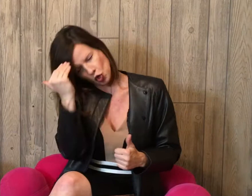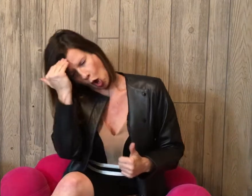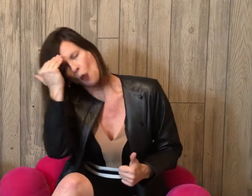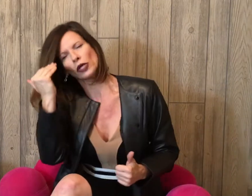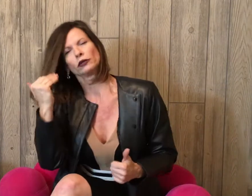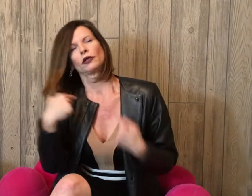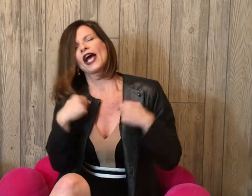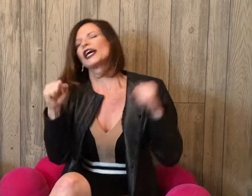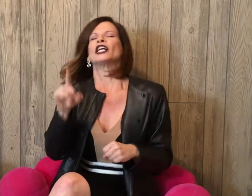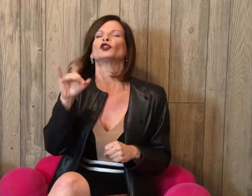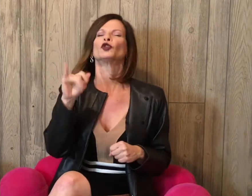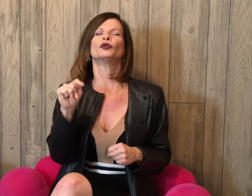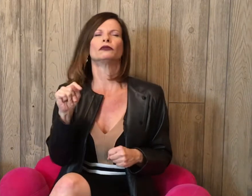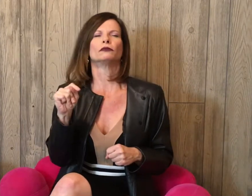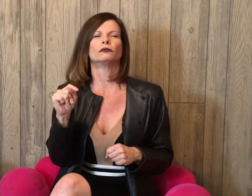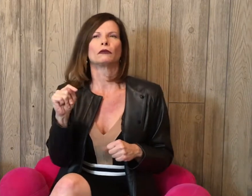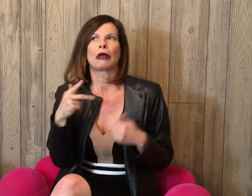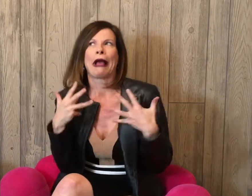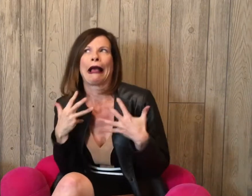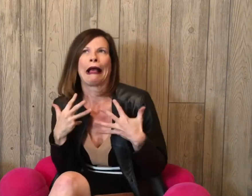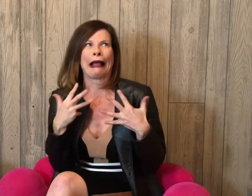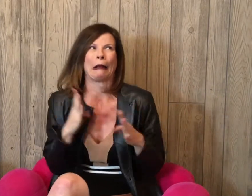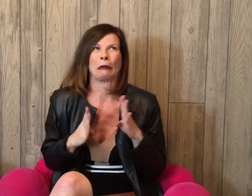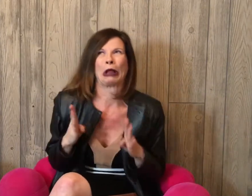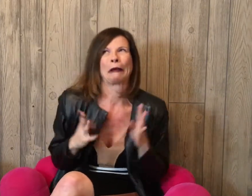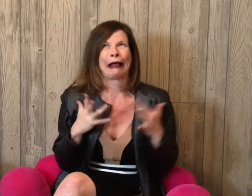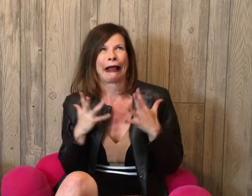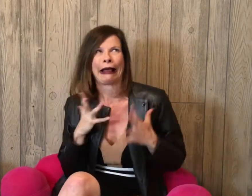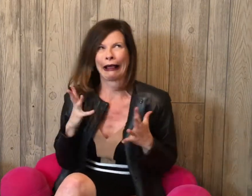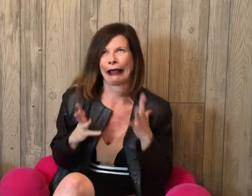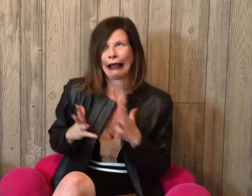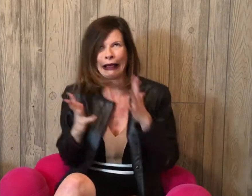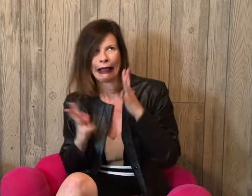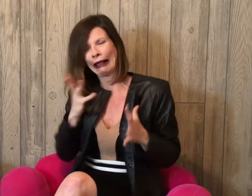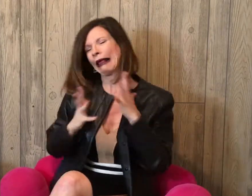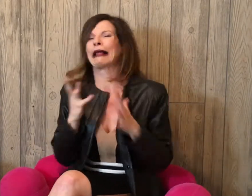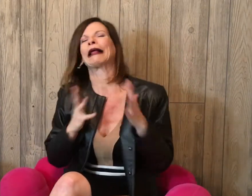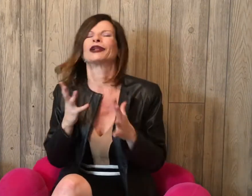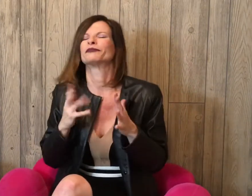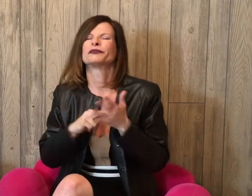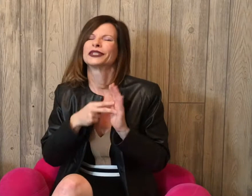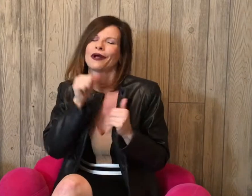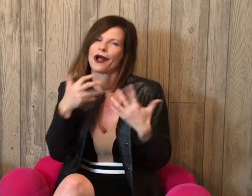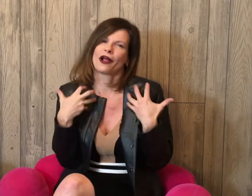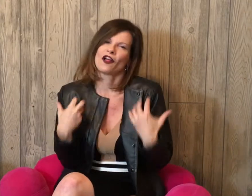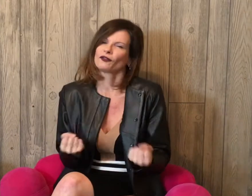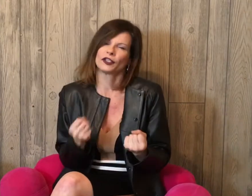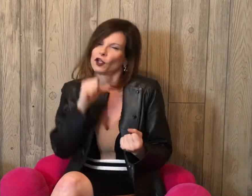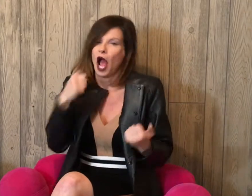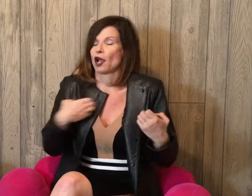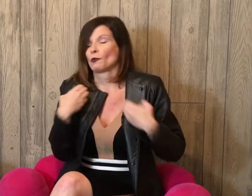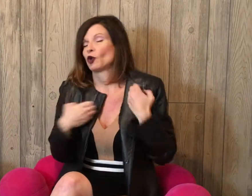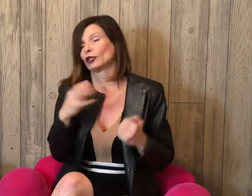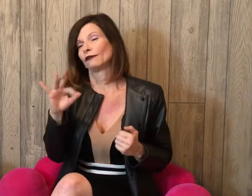you can do it. All the negative feelings and worries means not being healthy and not being emotionally